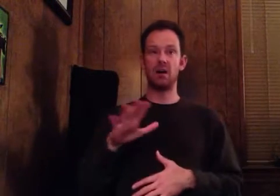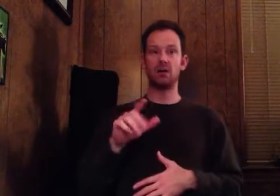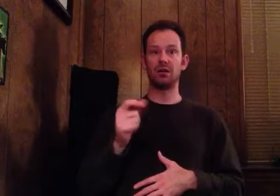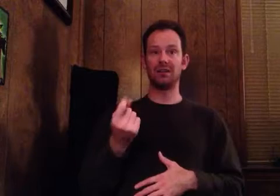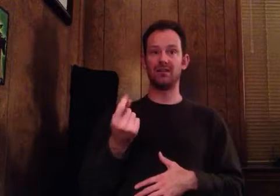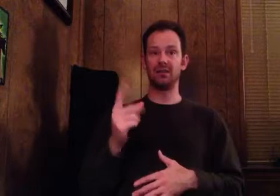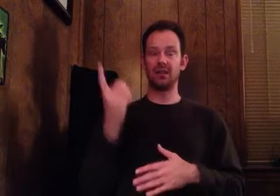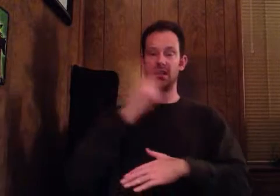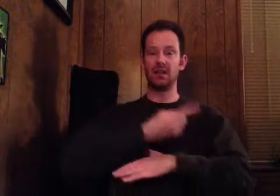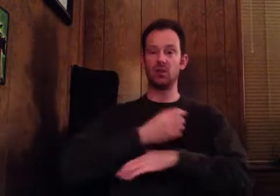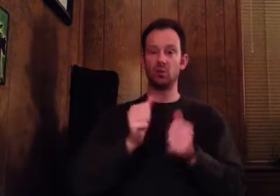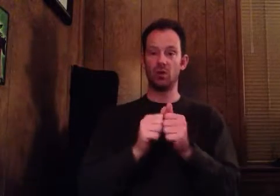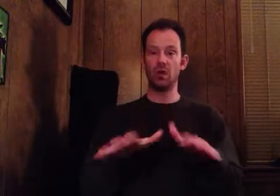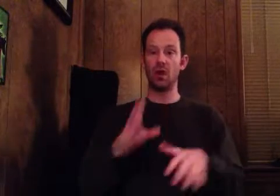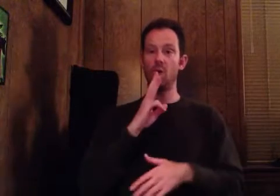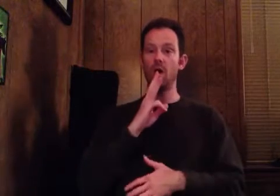So, I I mourd